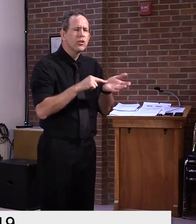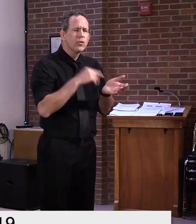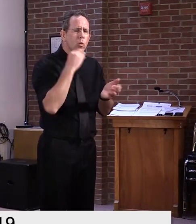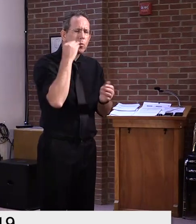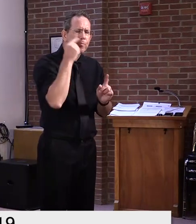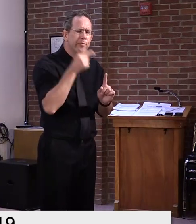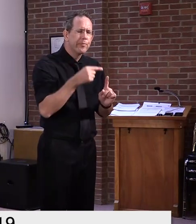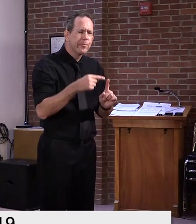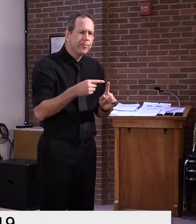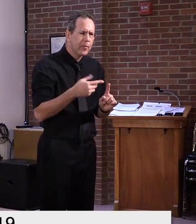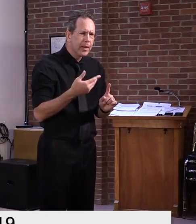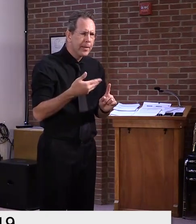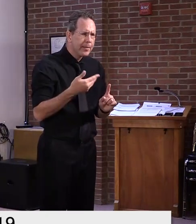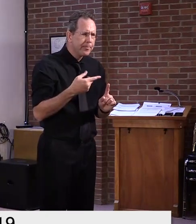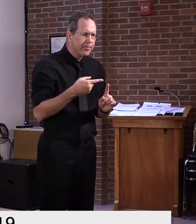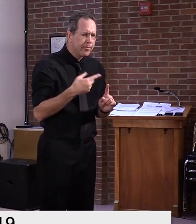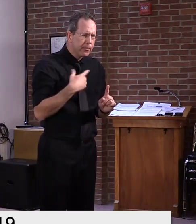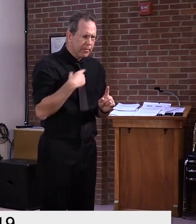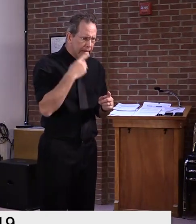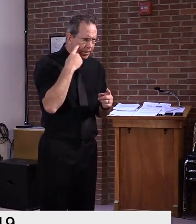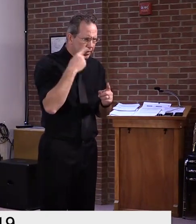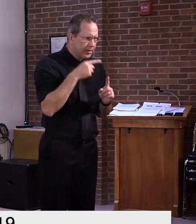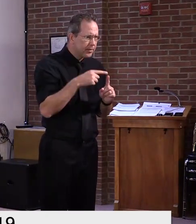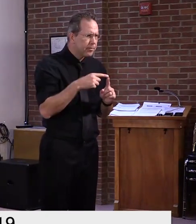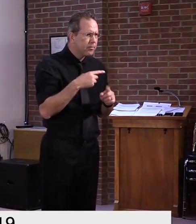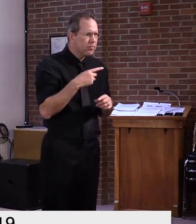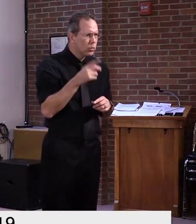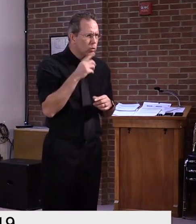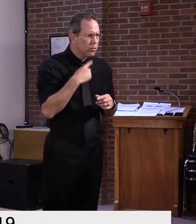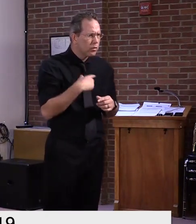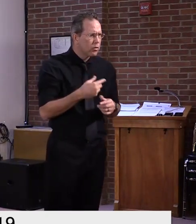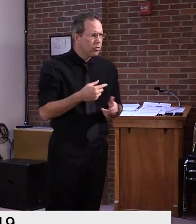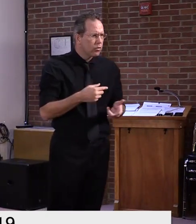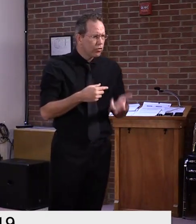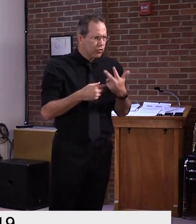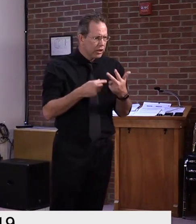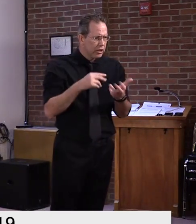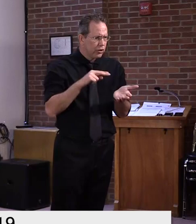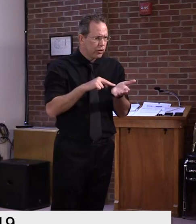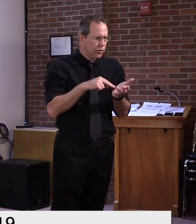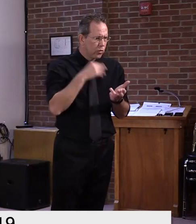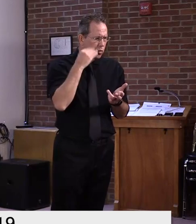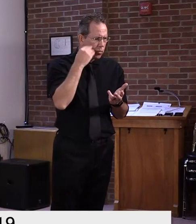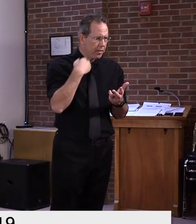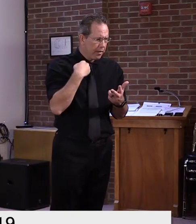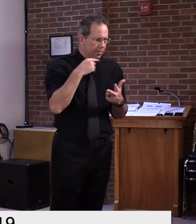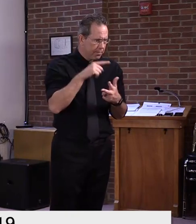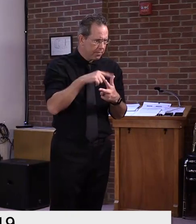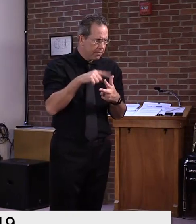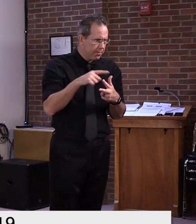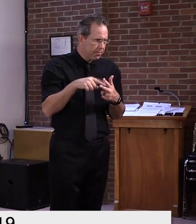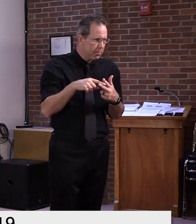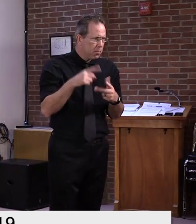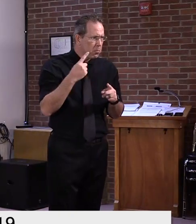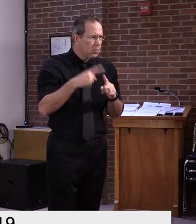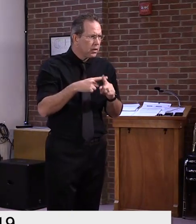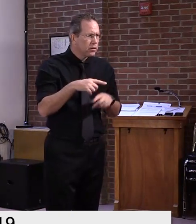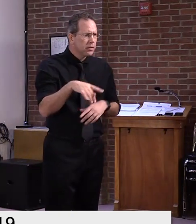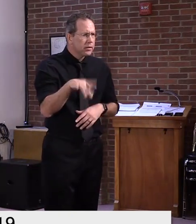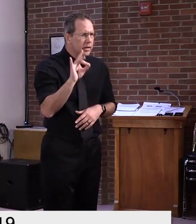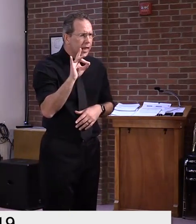if I'm remembering right, 3 nursing homes and what, 8 rehab centers that